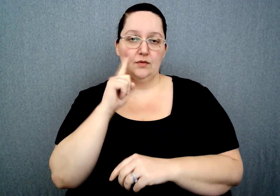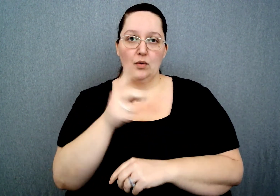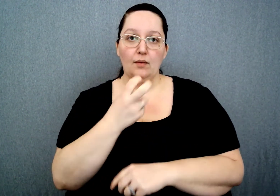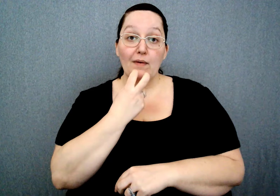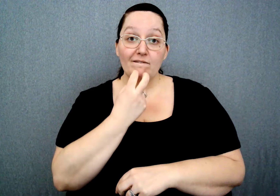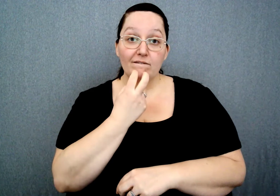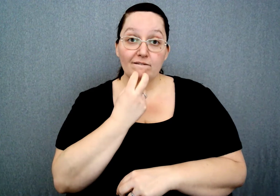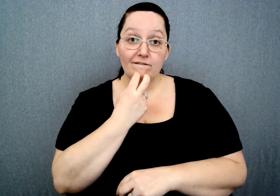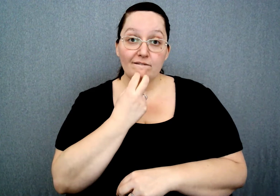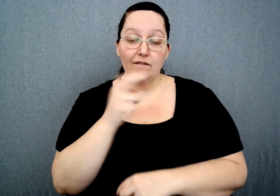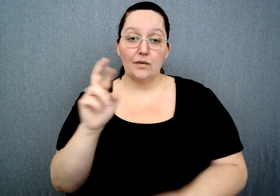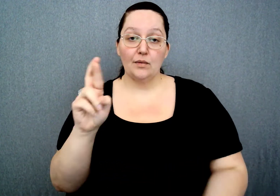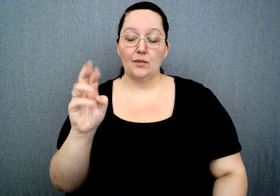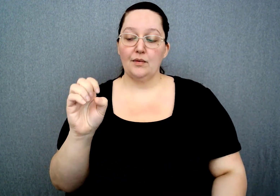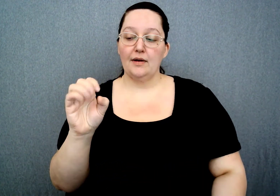REF, refrigerator, can also mean referee.